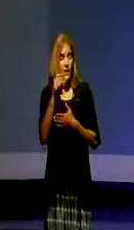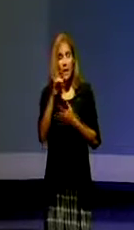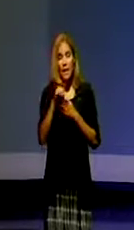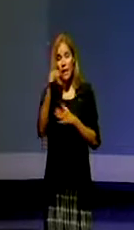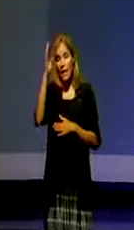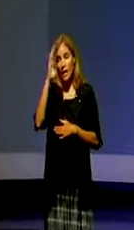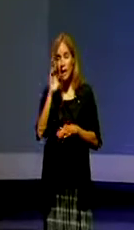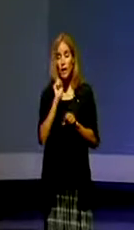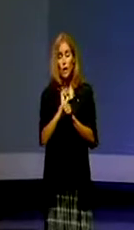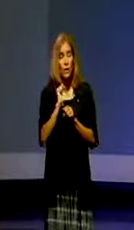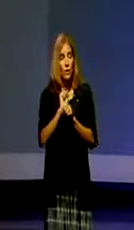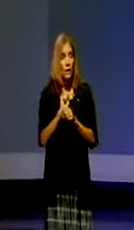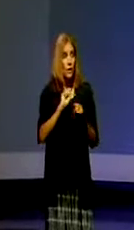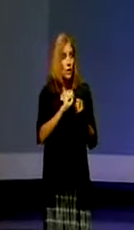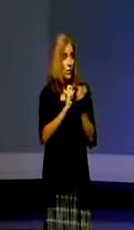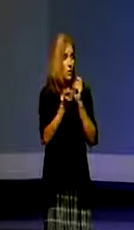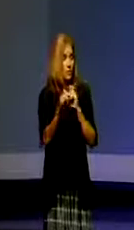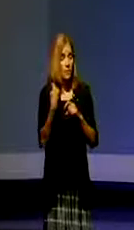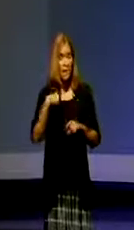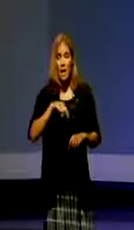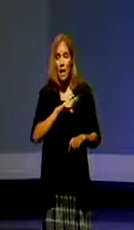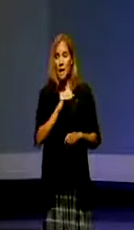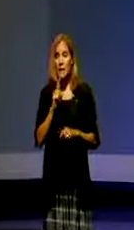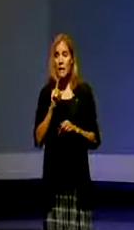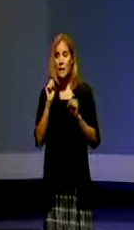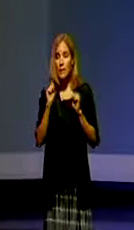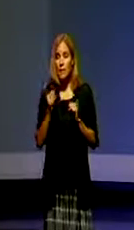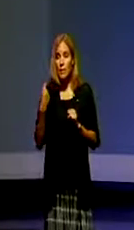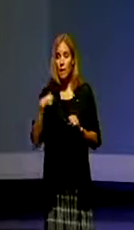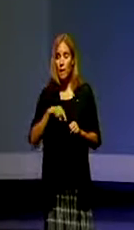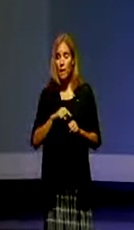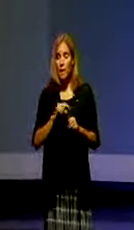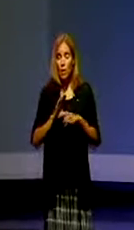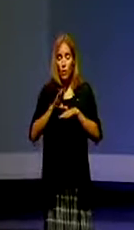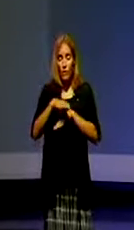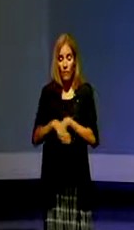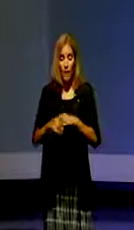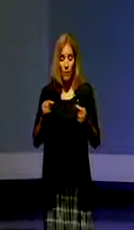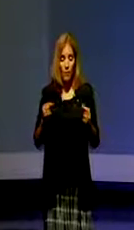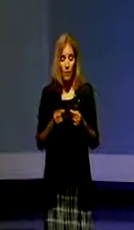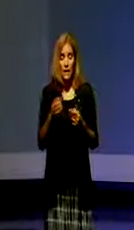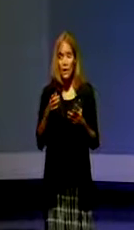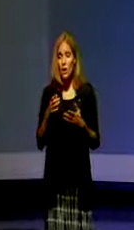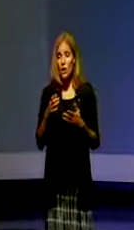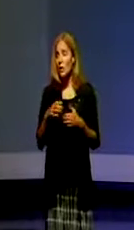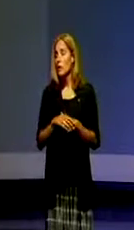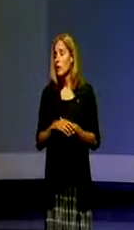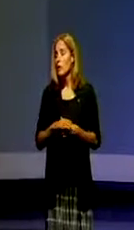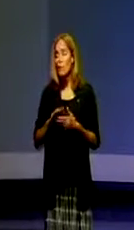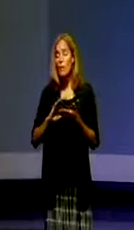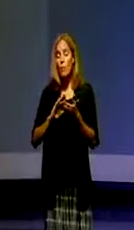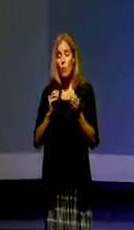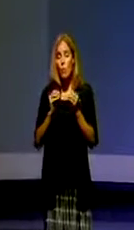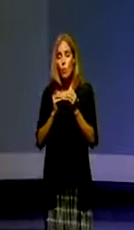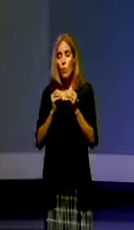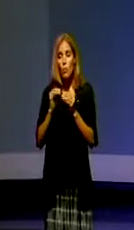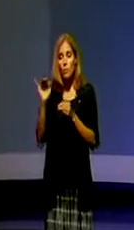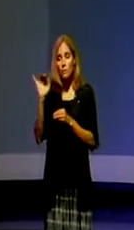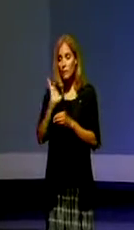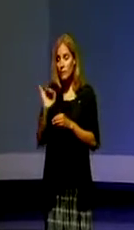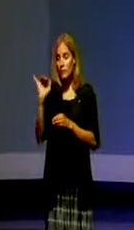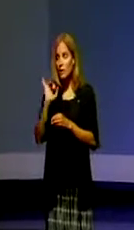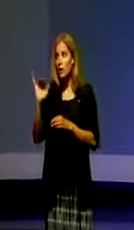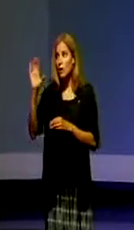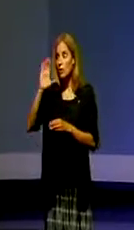God is at work. He's transforming us. He's enabling us to overcome sin. He's enabling us to become more and more like Christ.